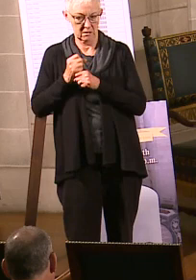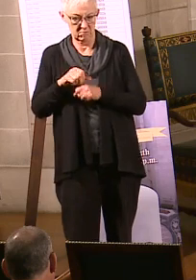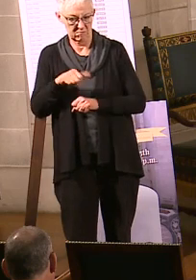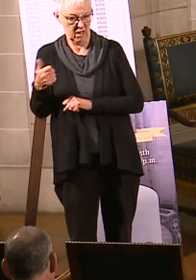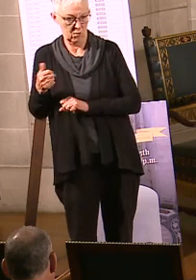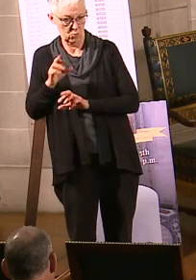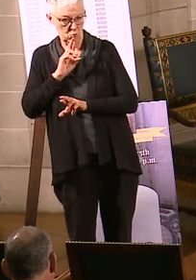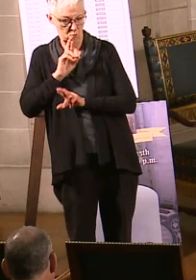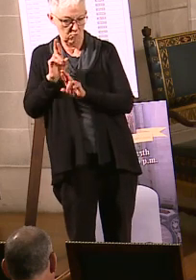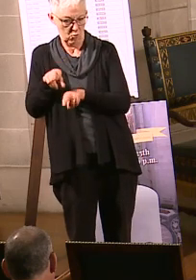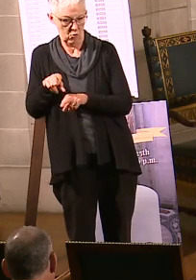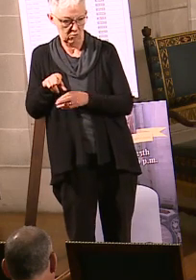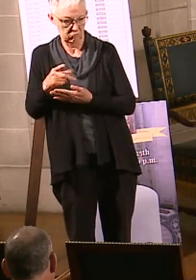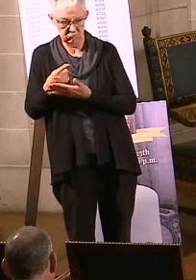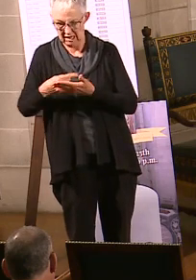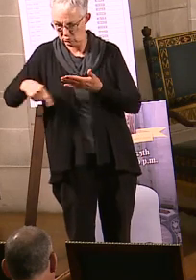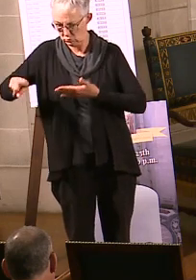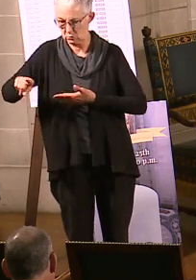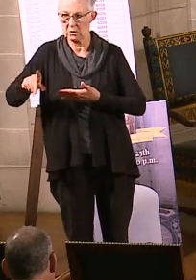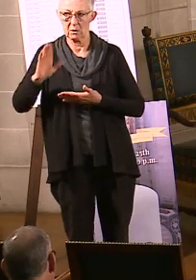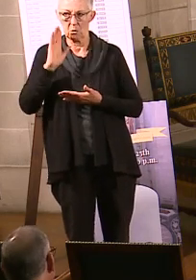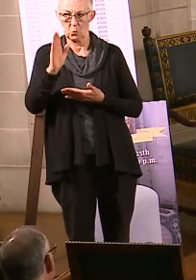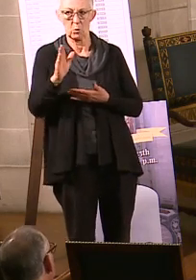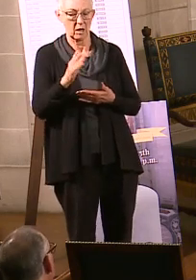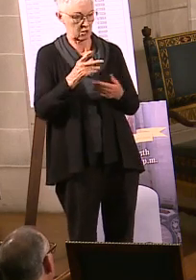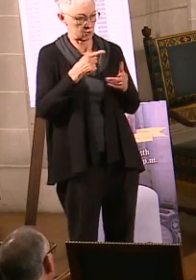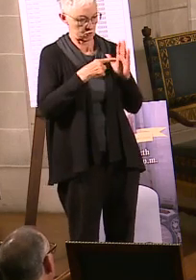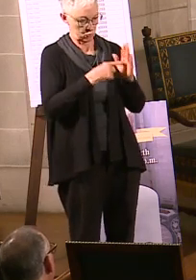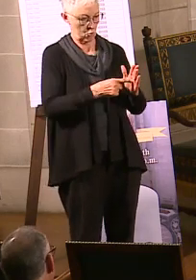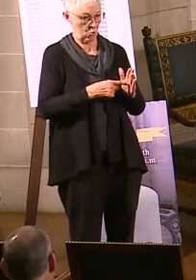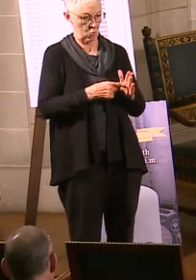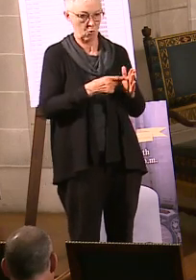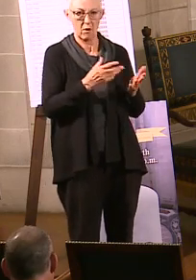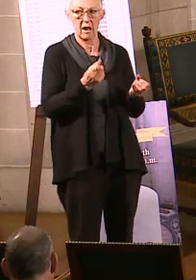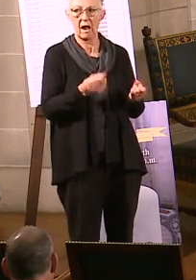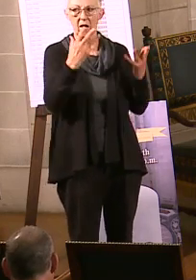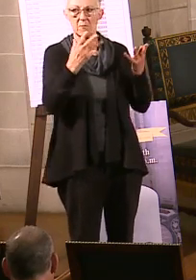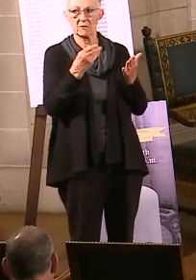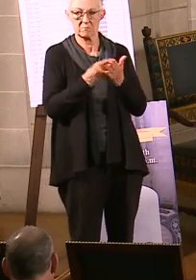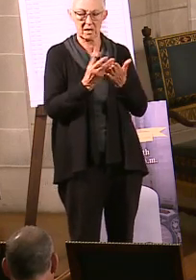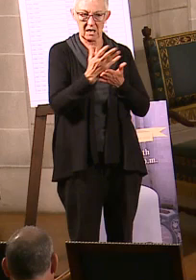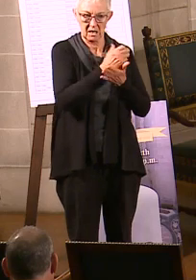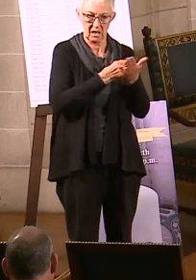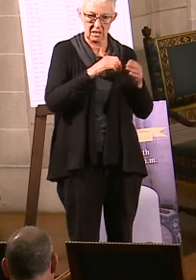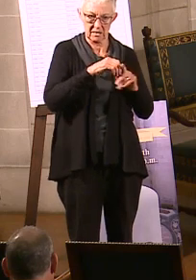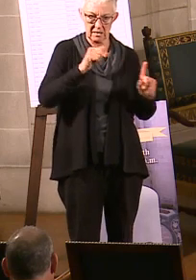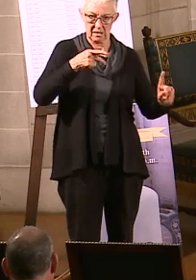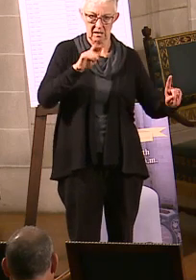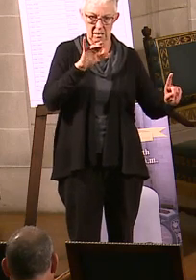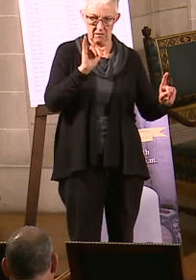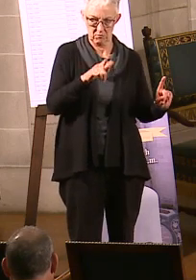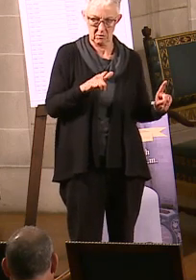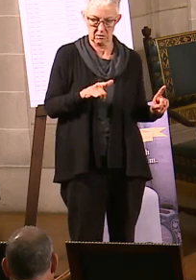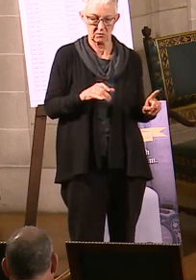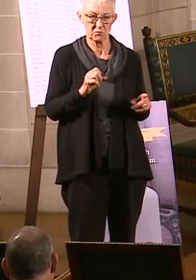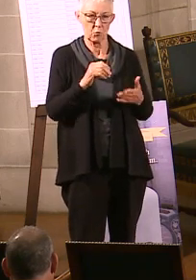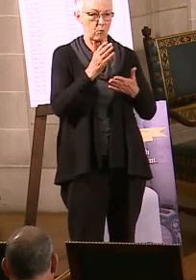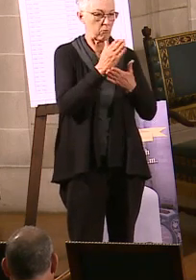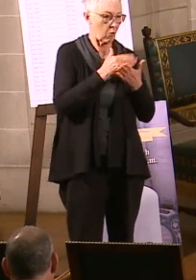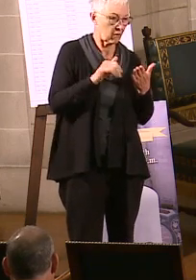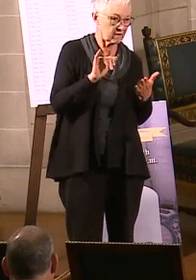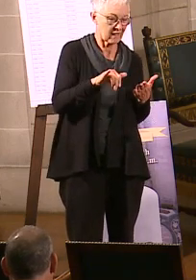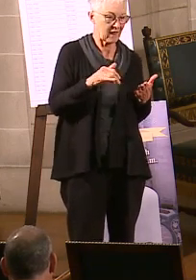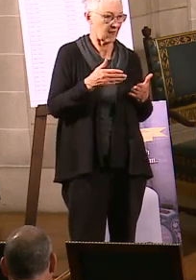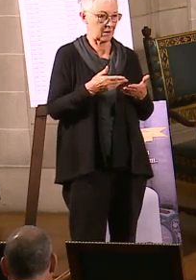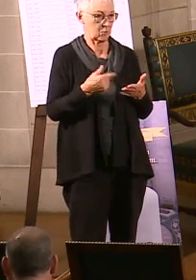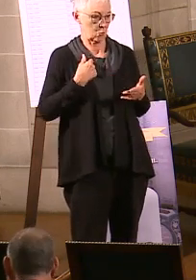here in about a week or so that will have April numbers, and that will give us a little bit more information. So part of it is, Martha, before we can make some more